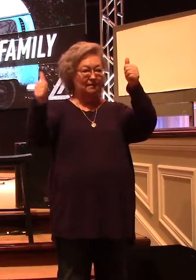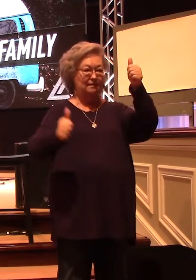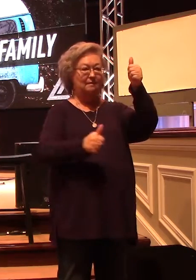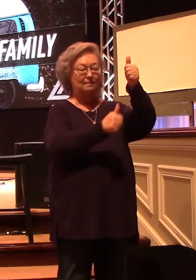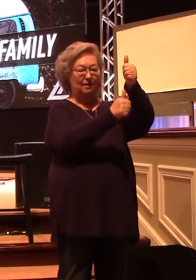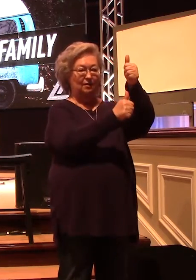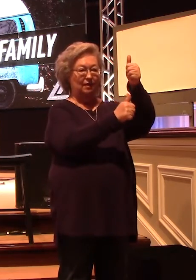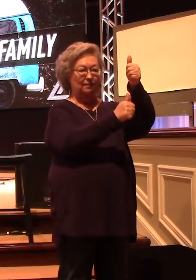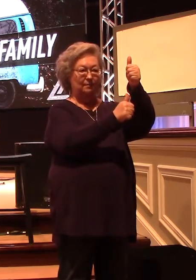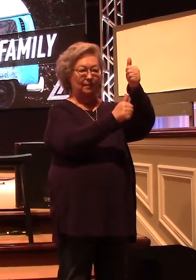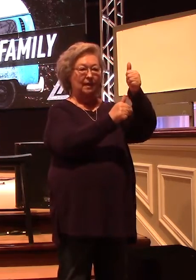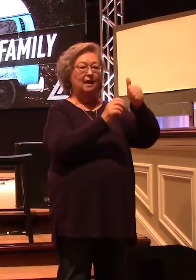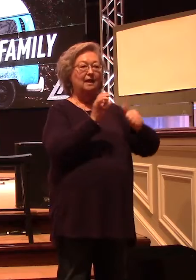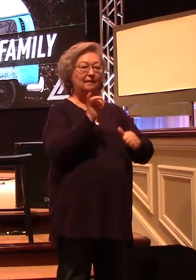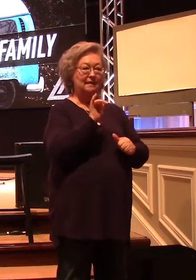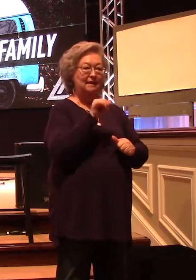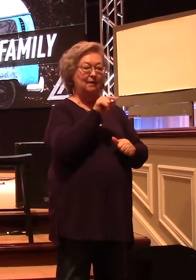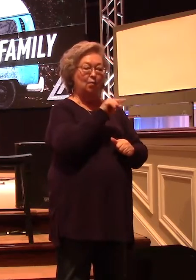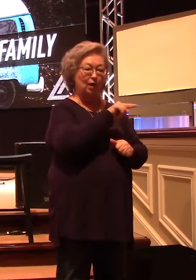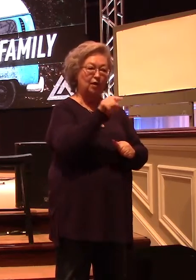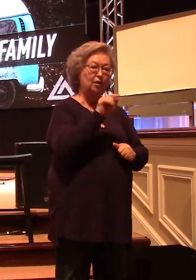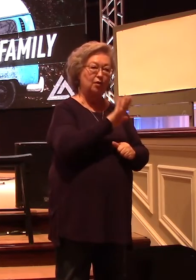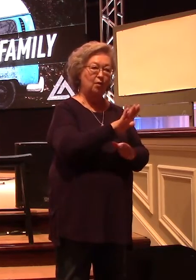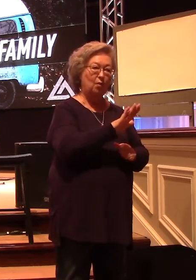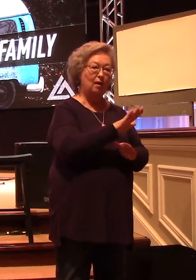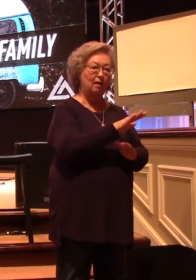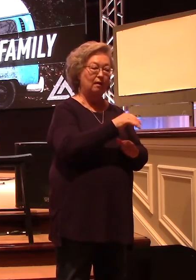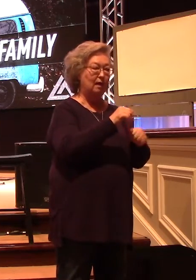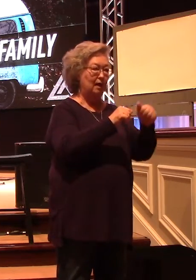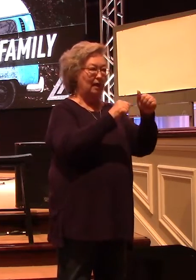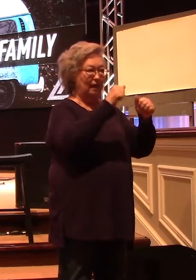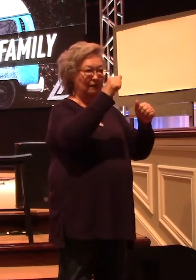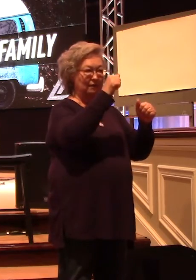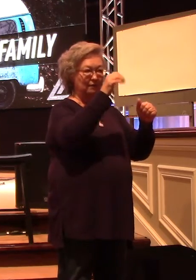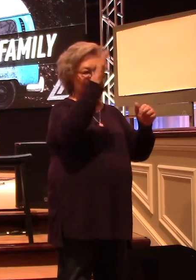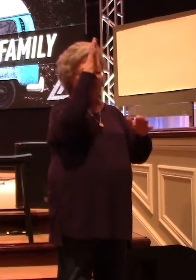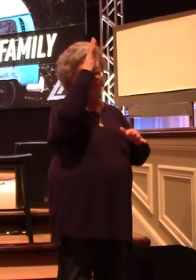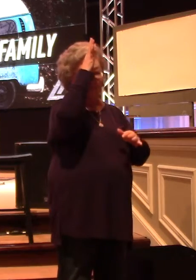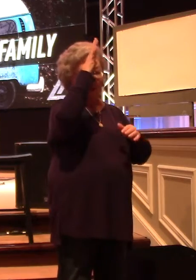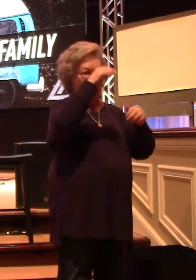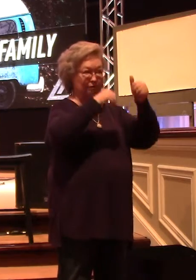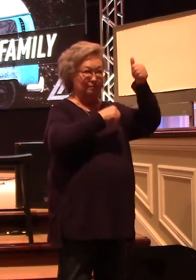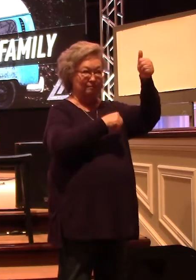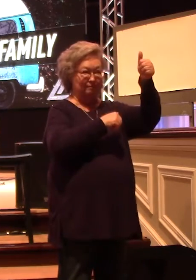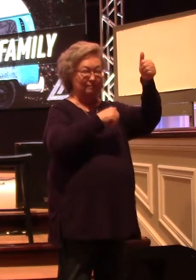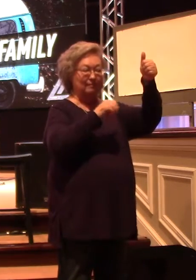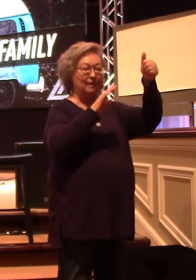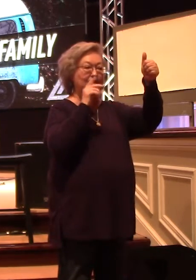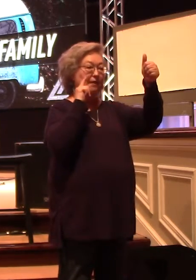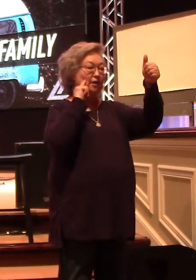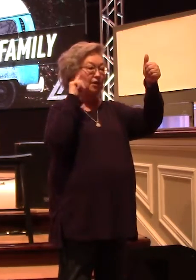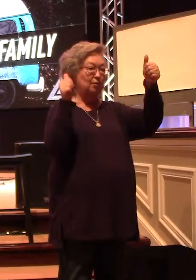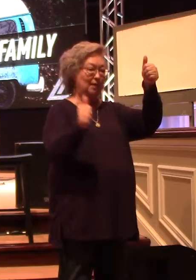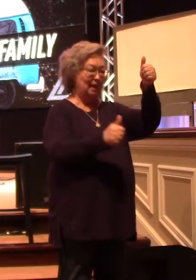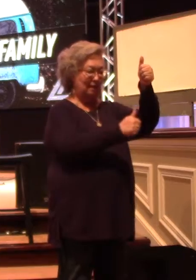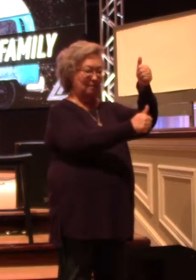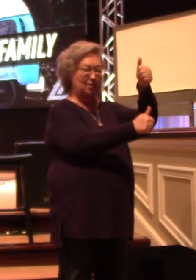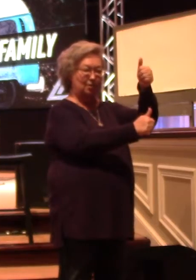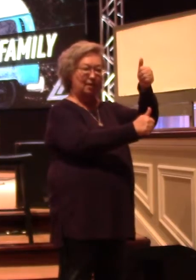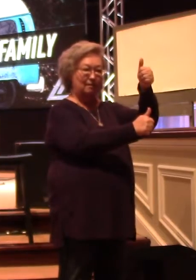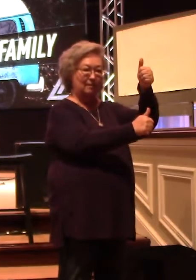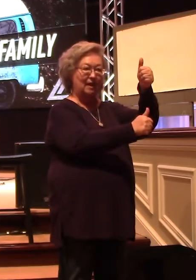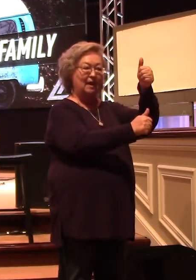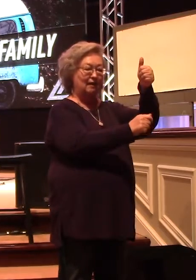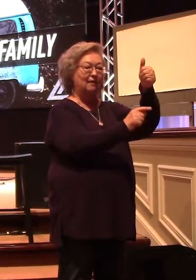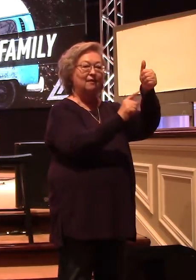watching. And it's an act of faith. The last part of this passage says